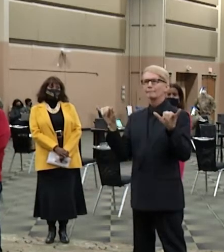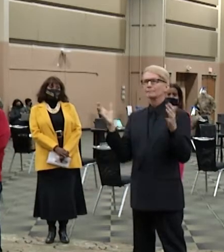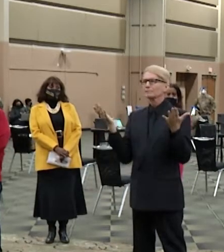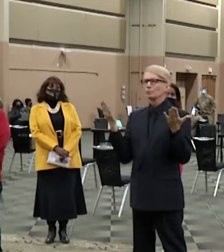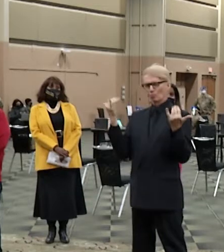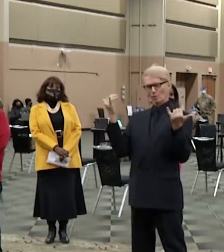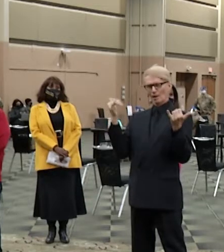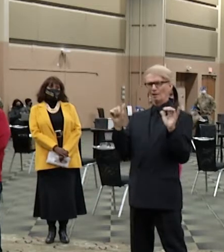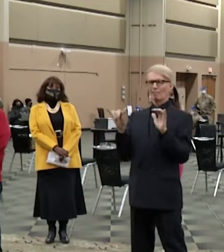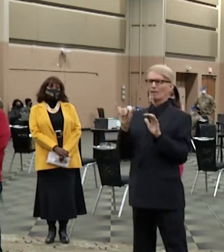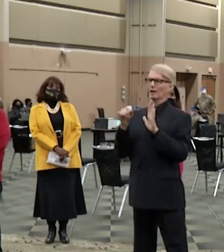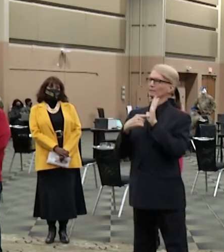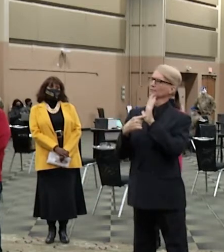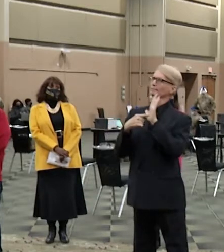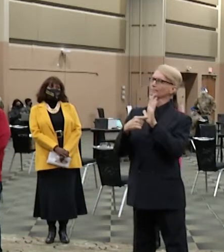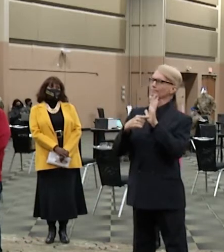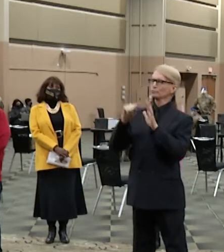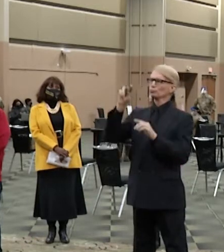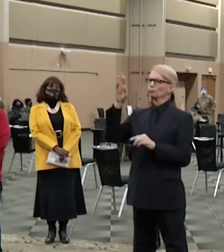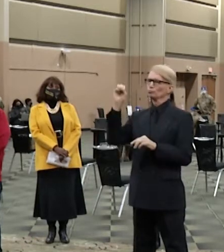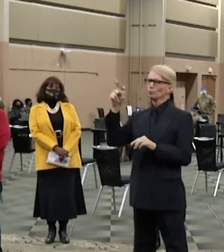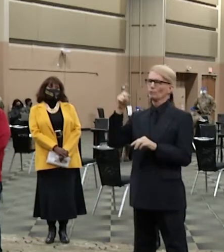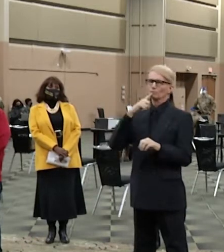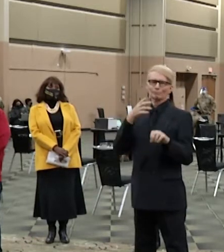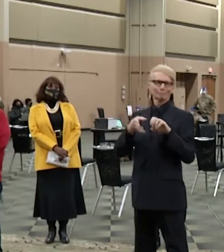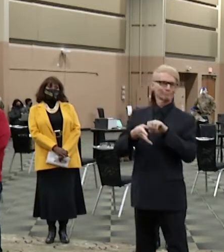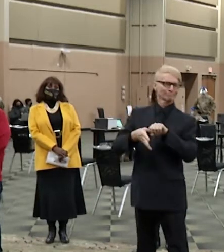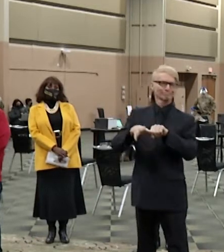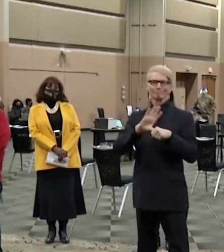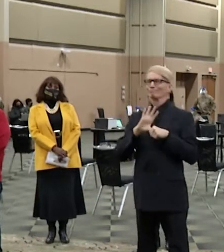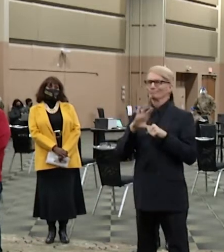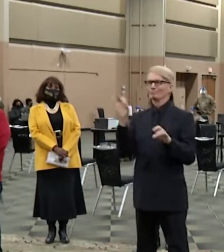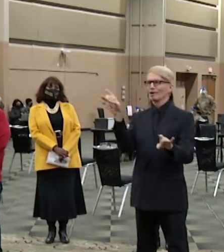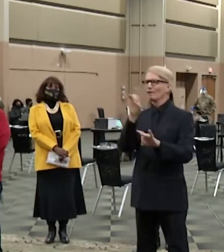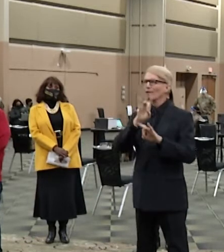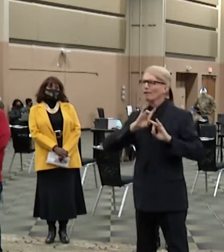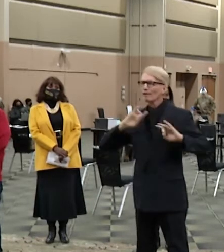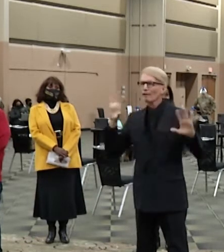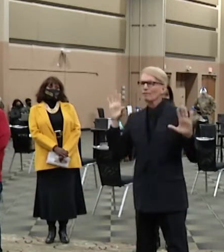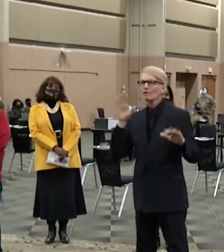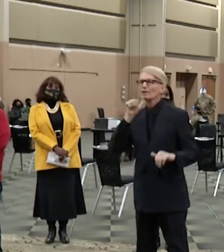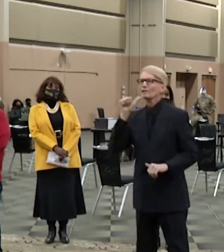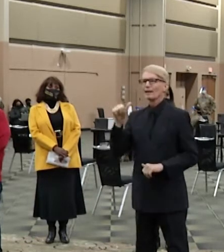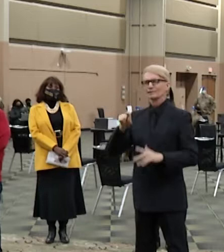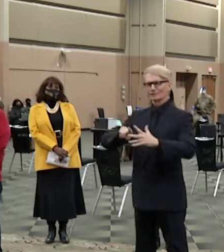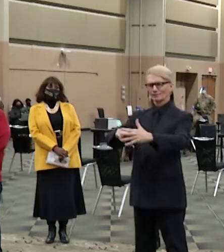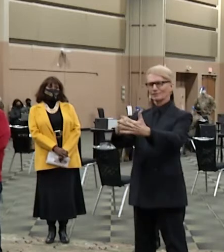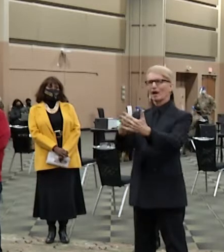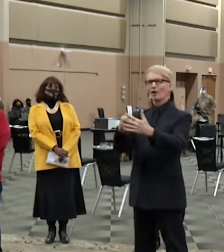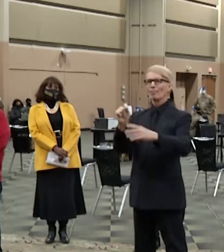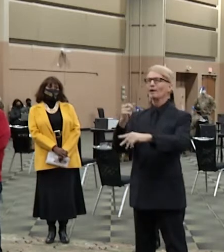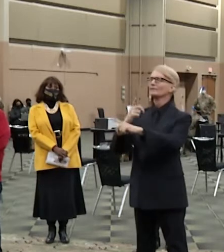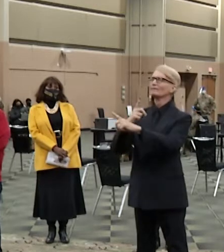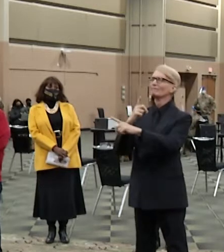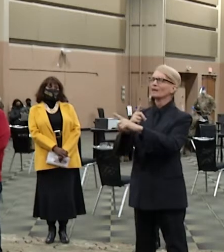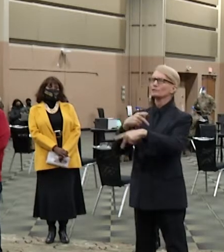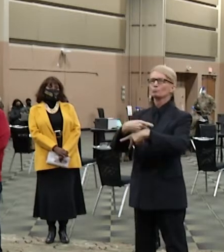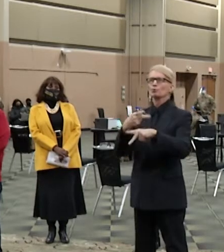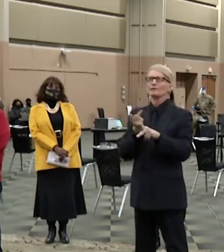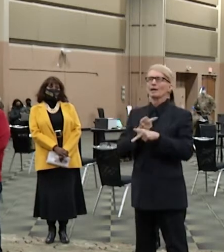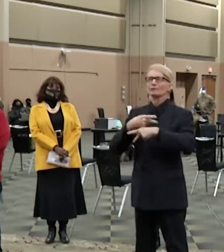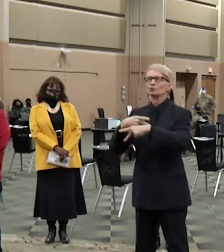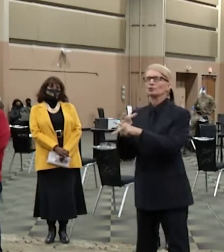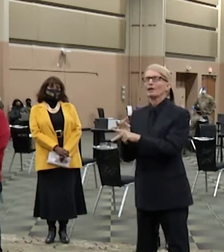Trump administration's tragic incompetence that they didn't invoke the Defense Production Act and didn't order